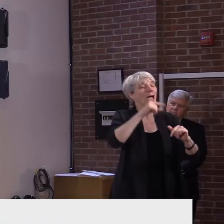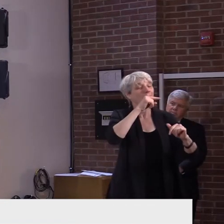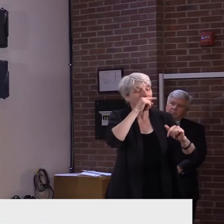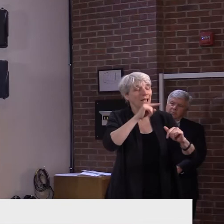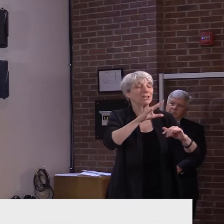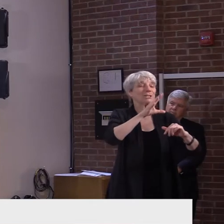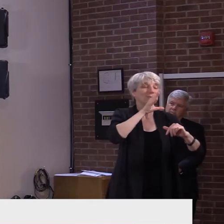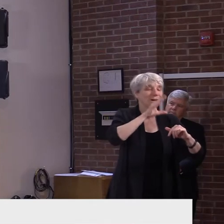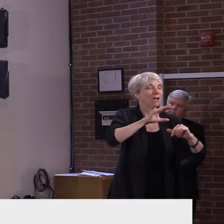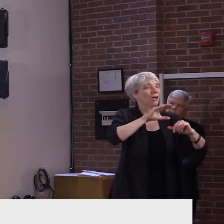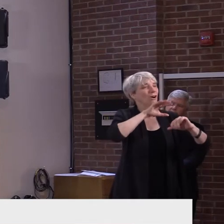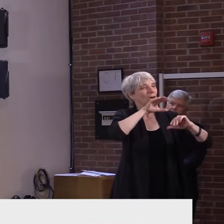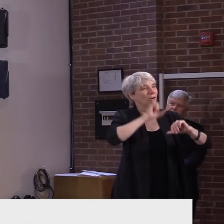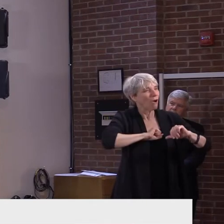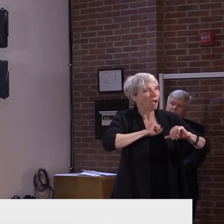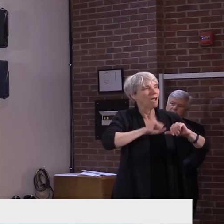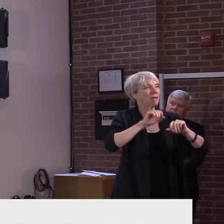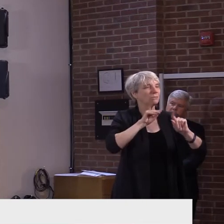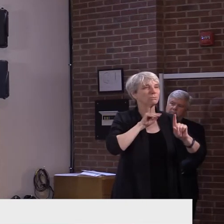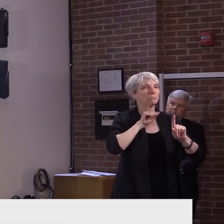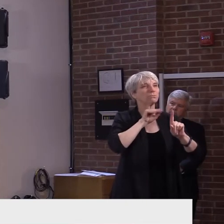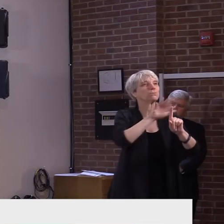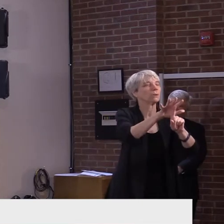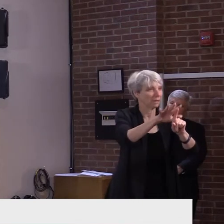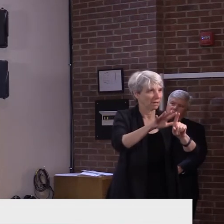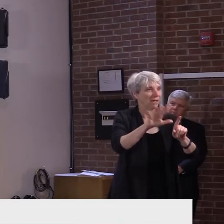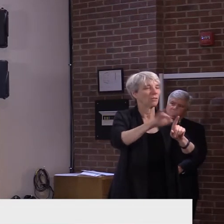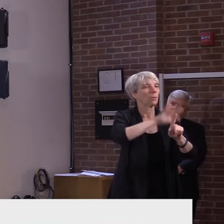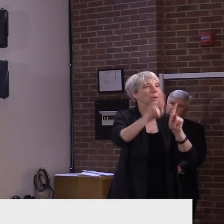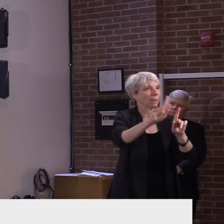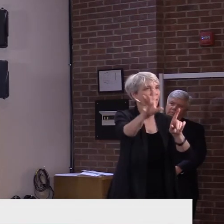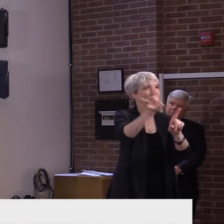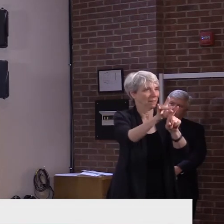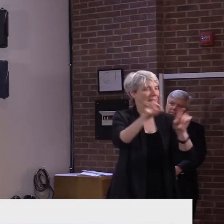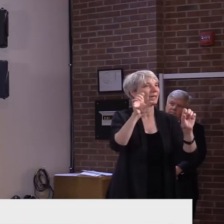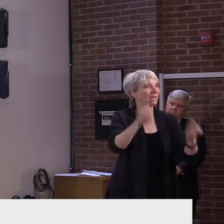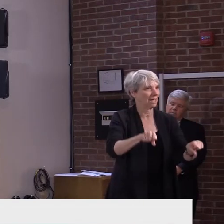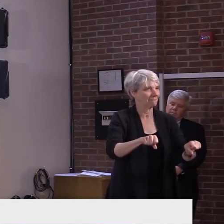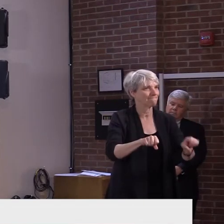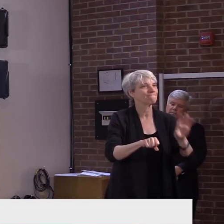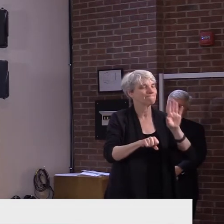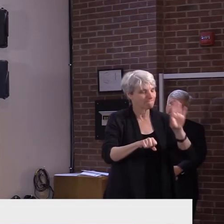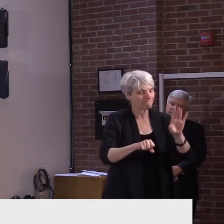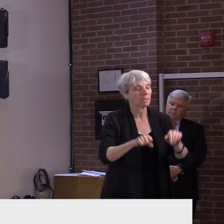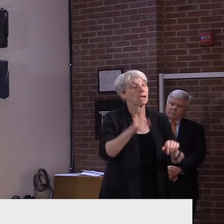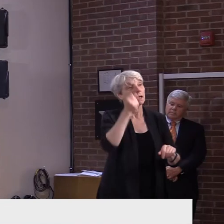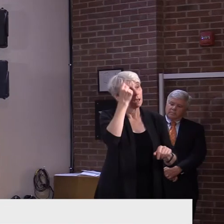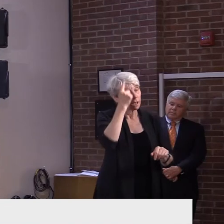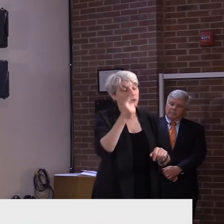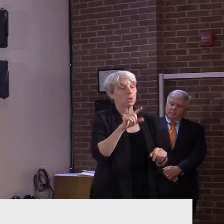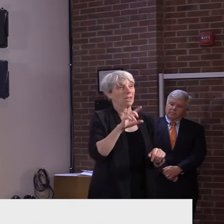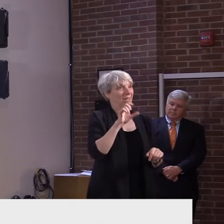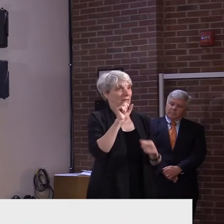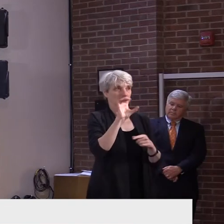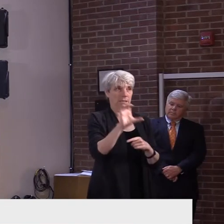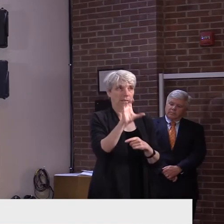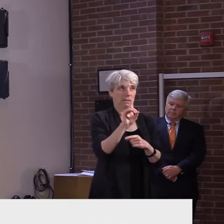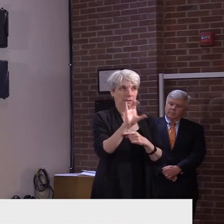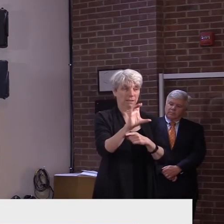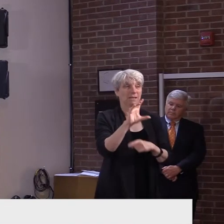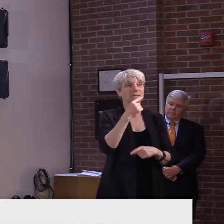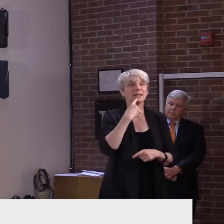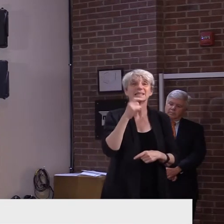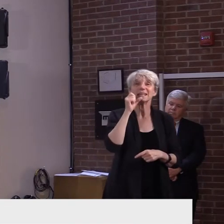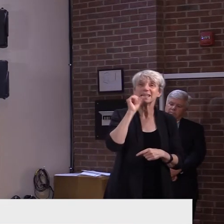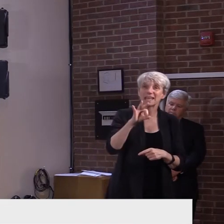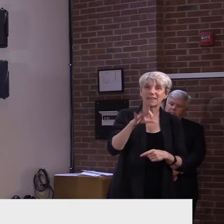brief. But this is the basis for the CDC's recommendation that in areas with substantial or high levels